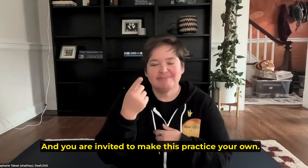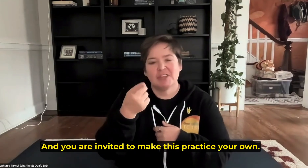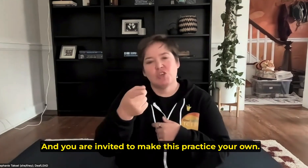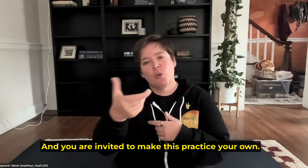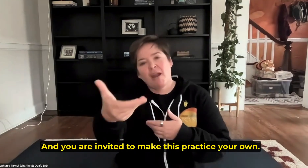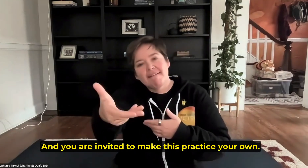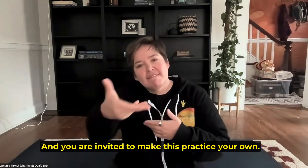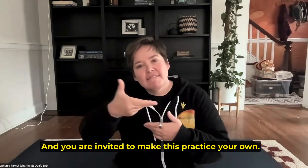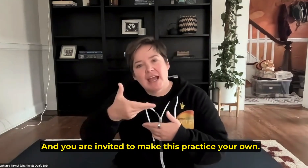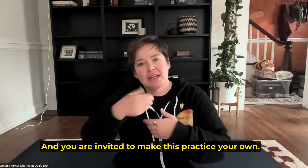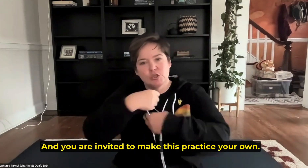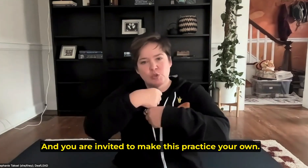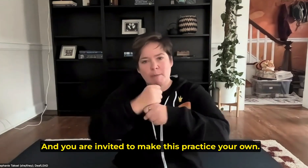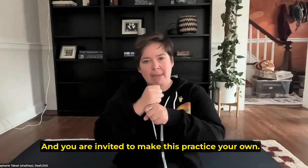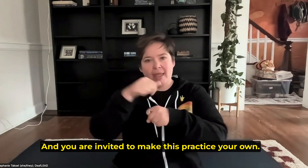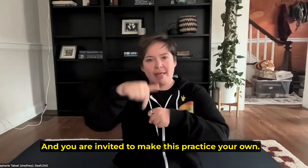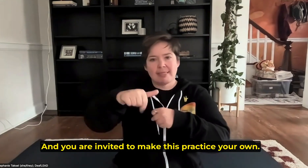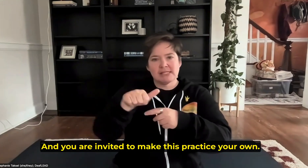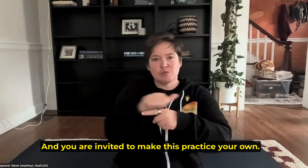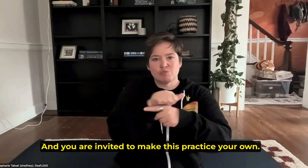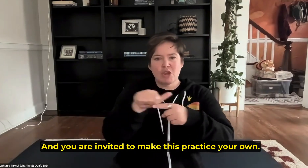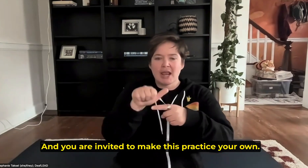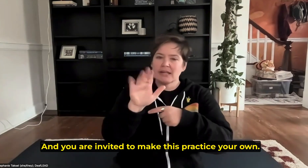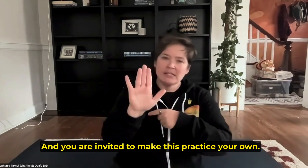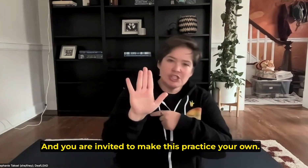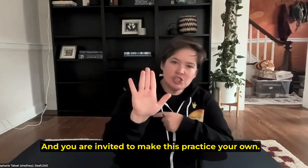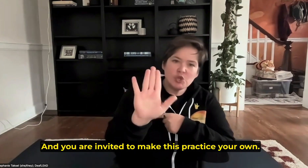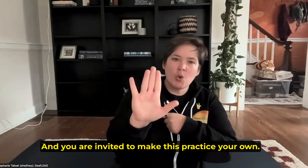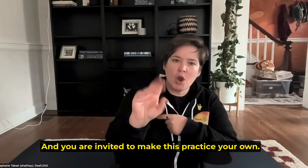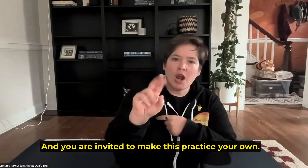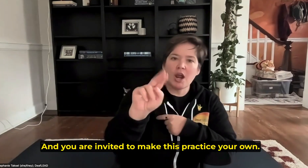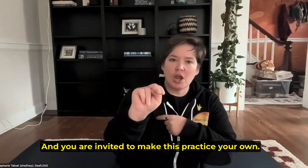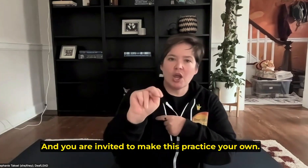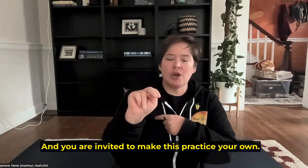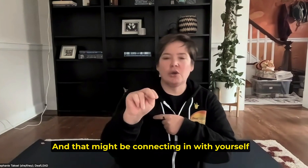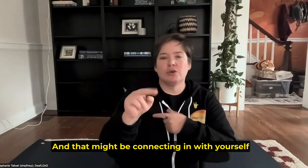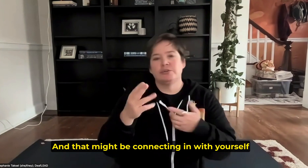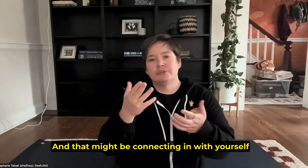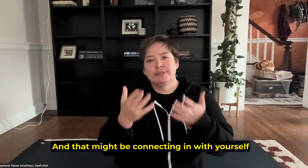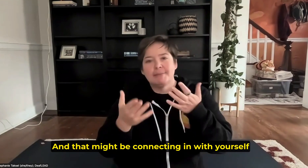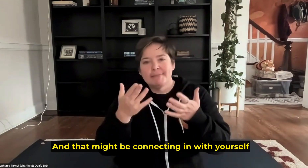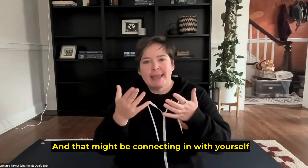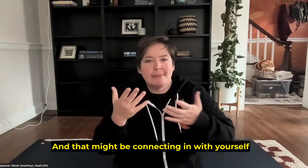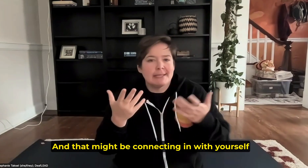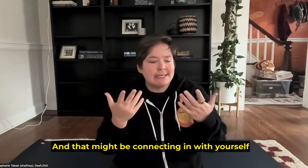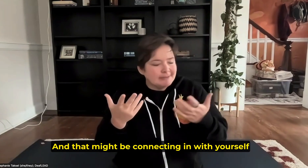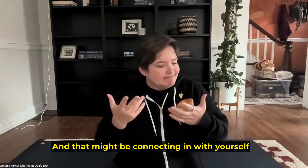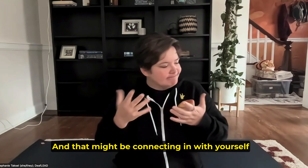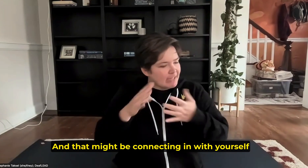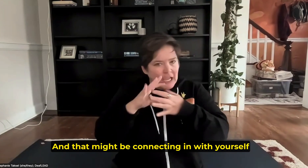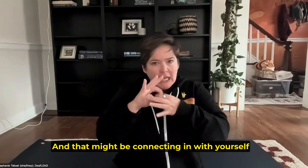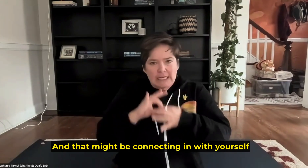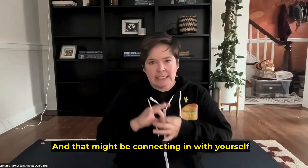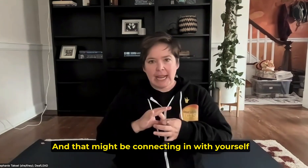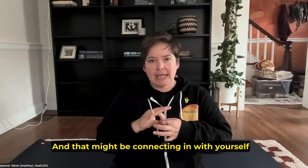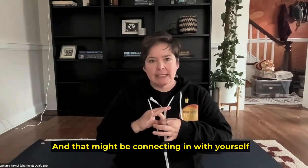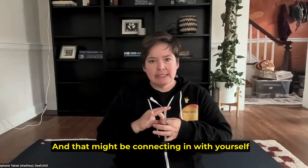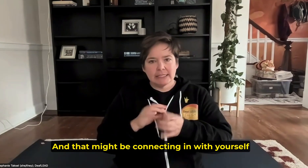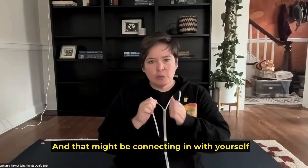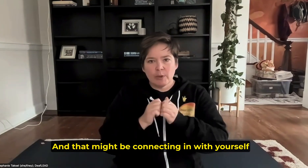And you are invited to make this practice your own. And that might be connecting in